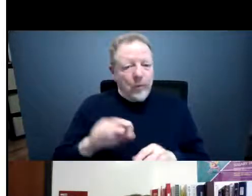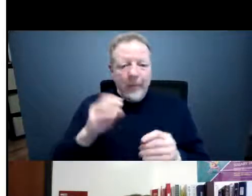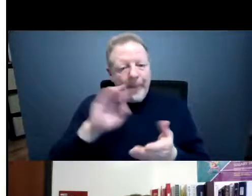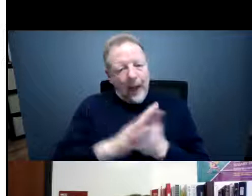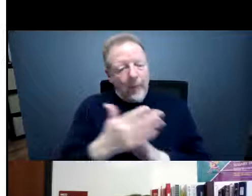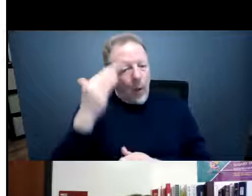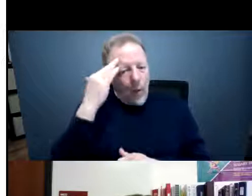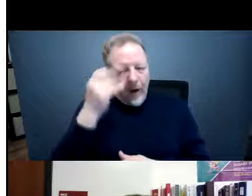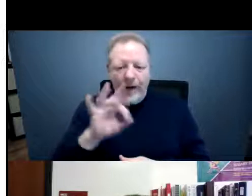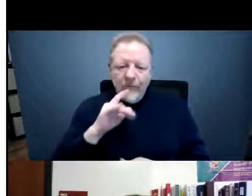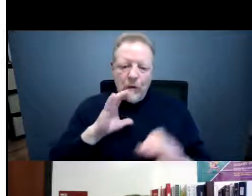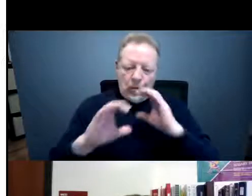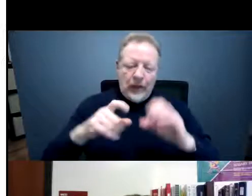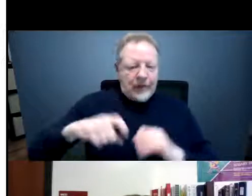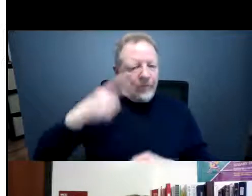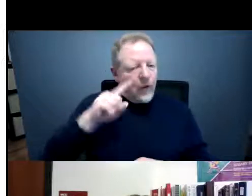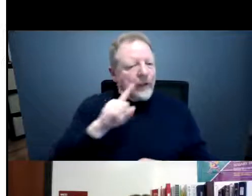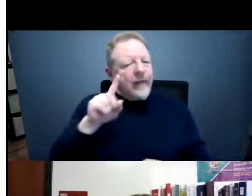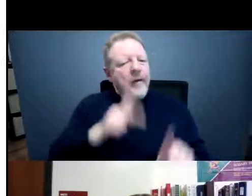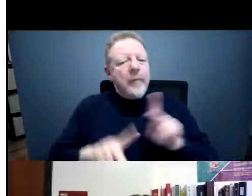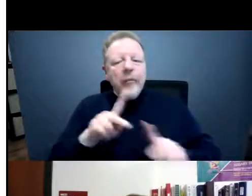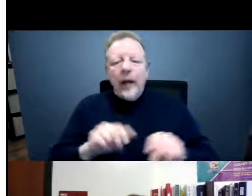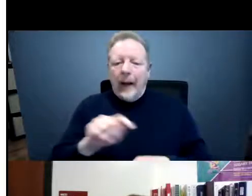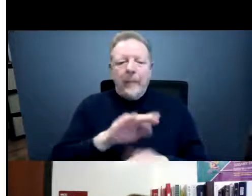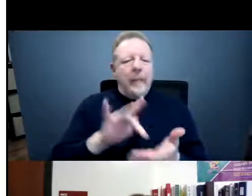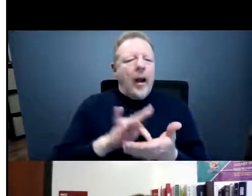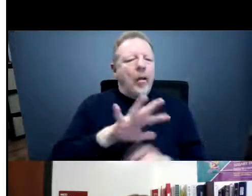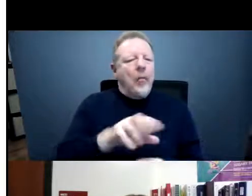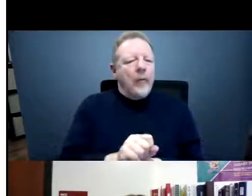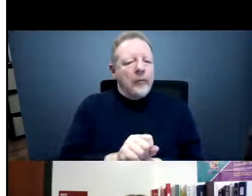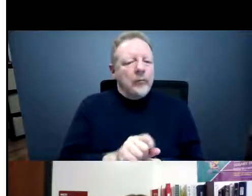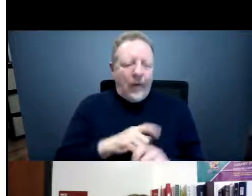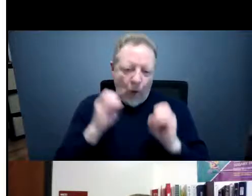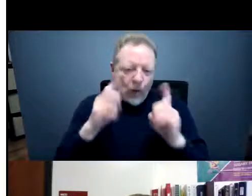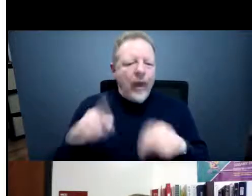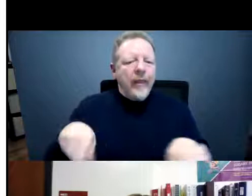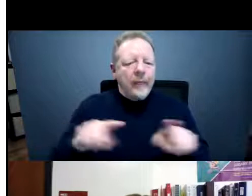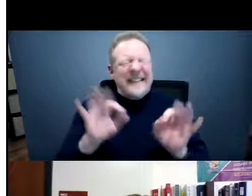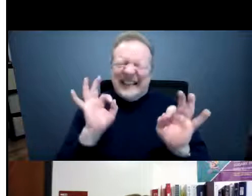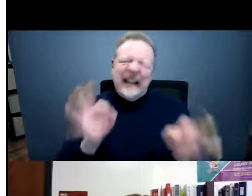communication needs for deaf individuals at medical appointments. Most definitely.